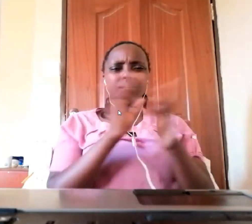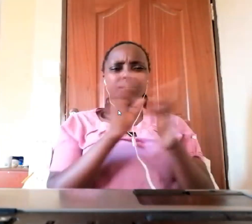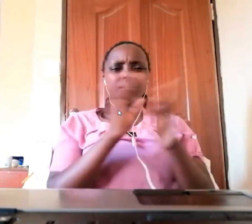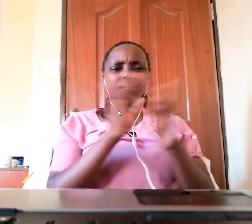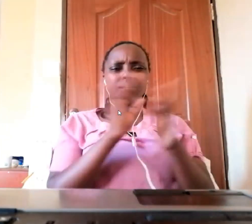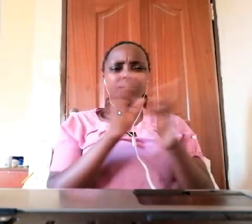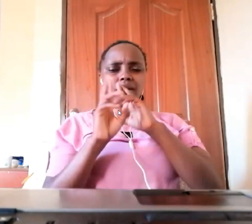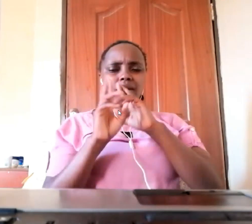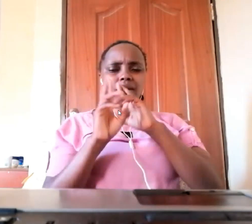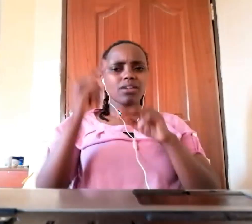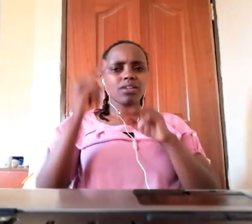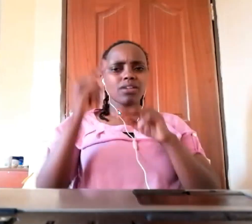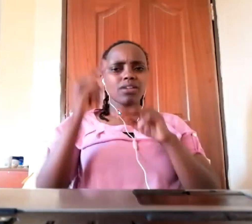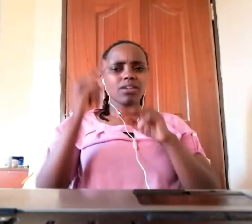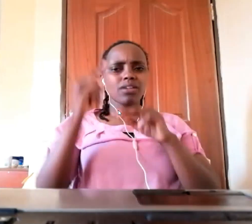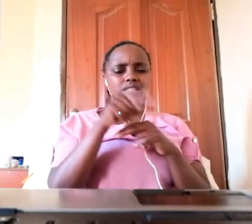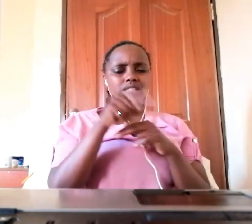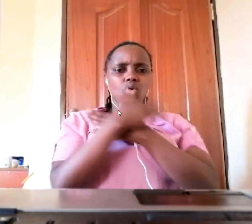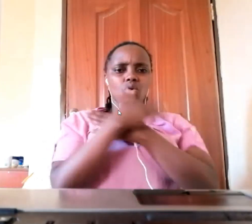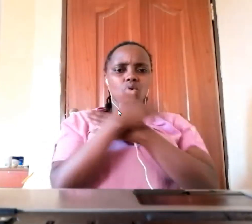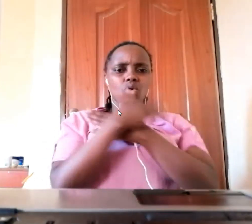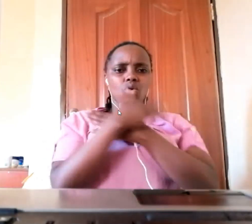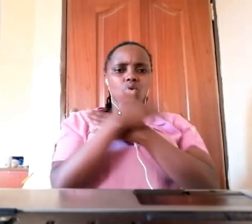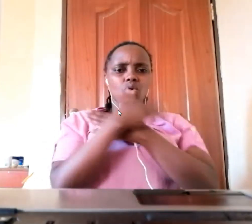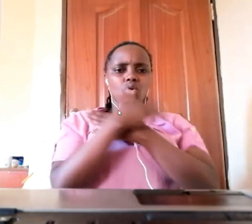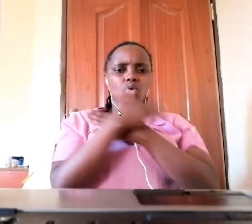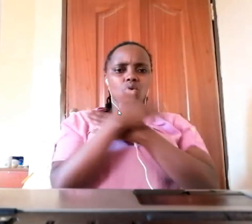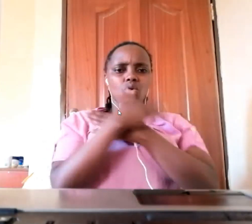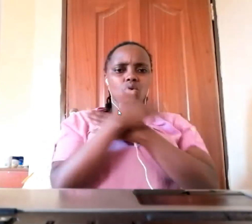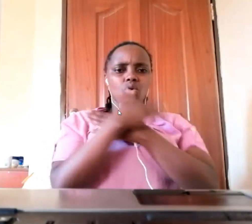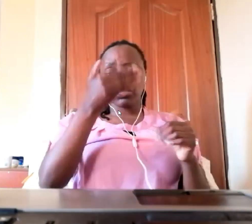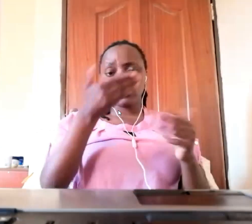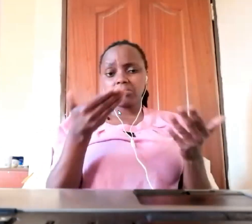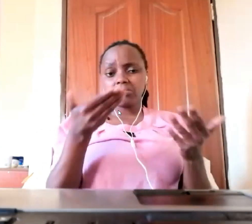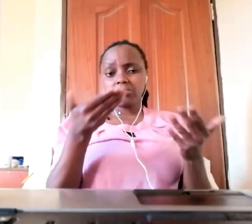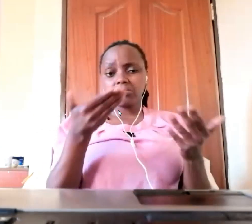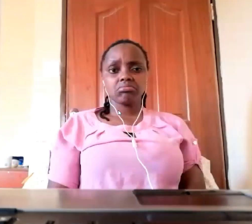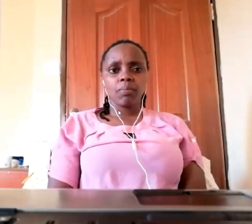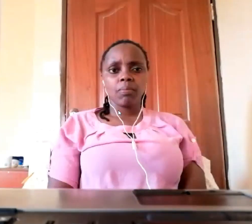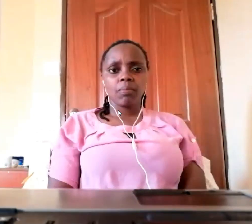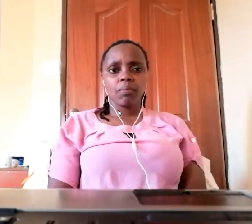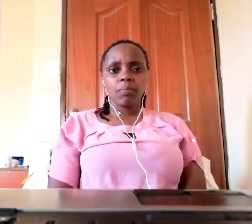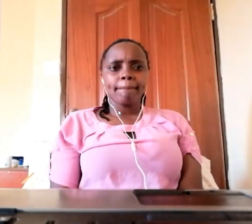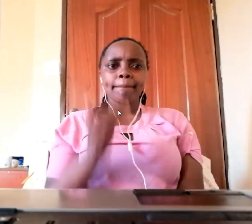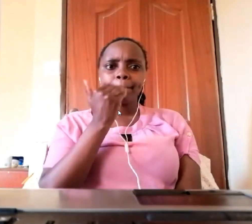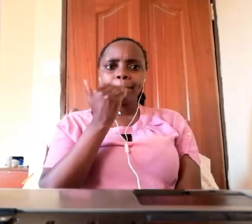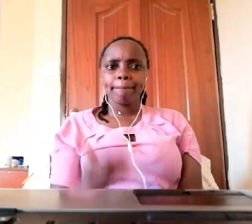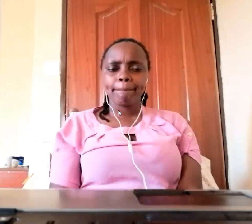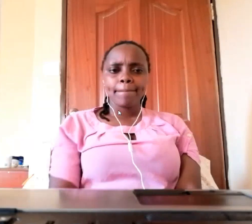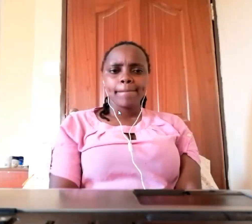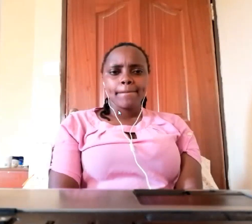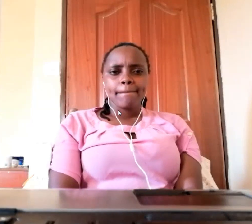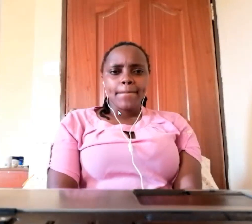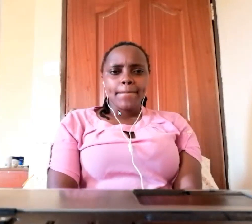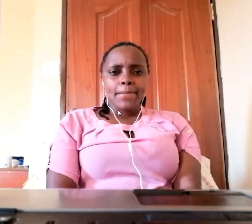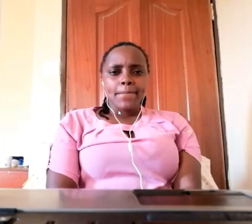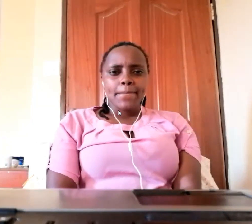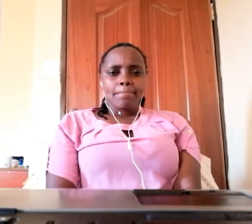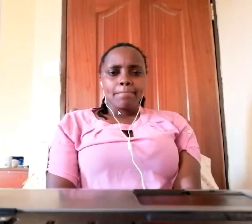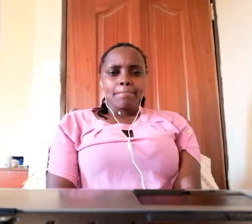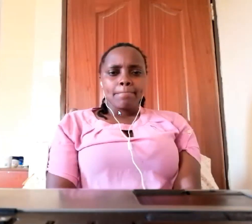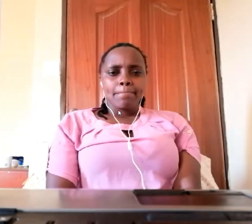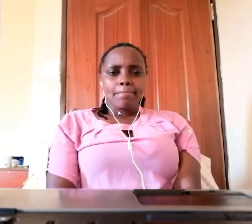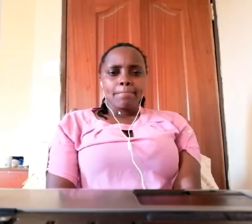and things like that, I think my colleagues may take that up. Thank you. All right, thank